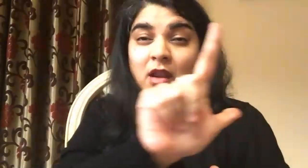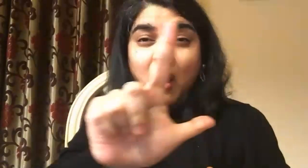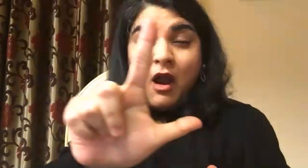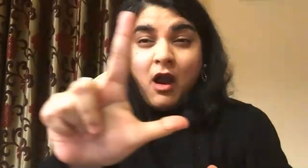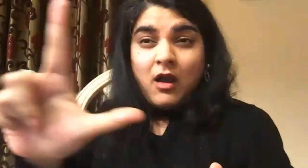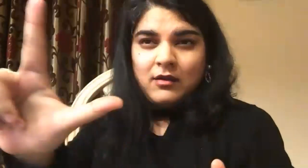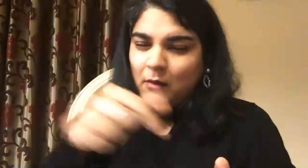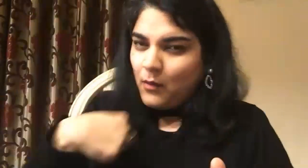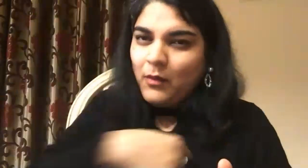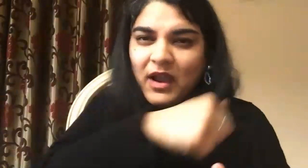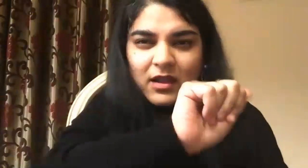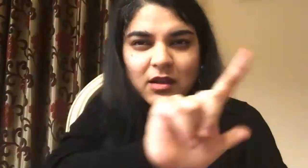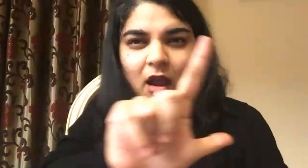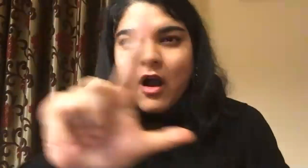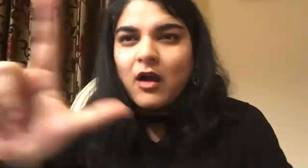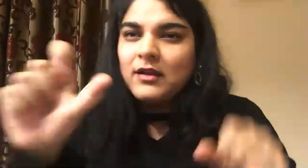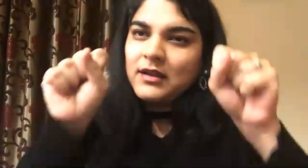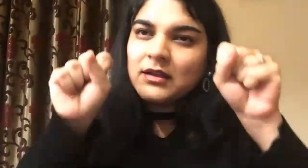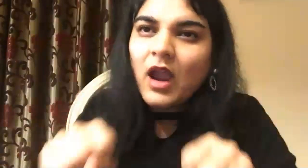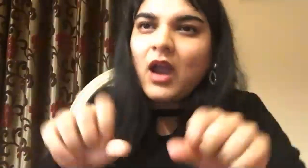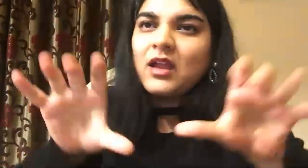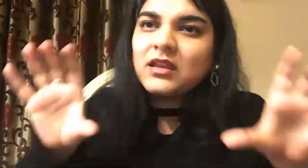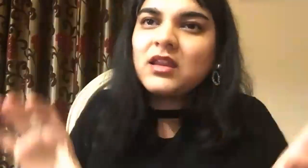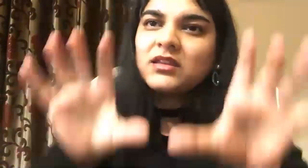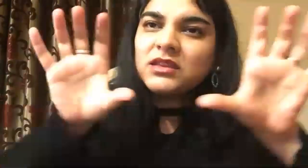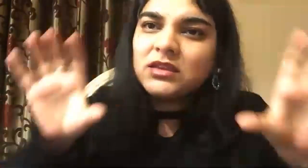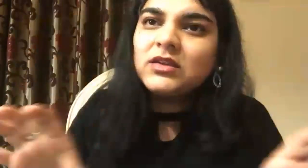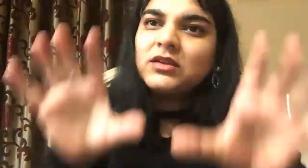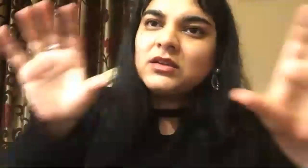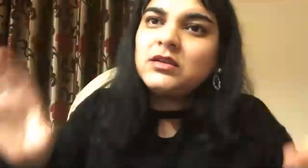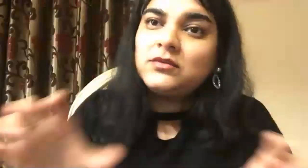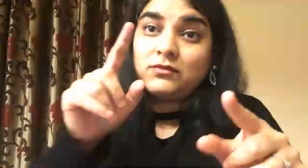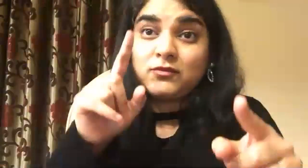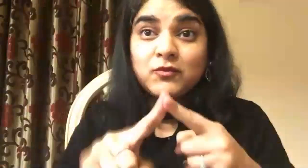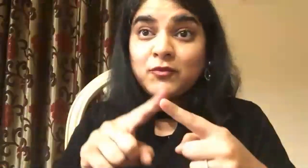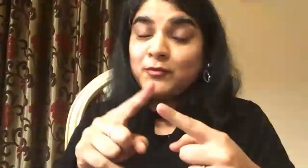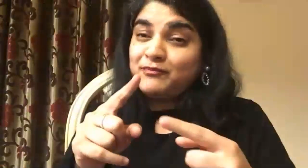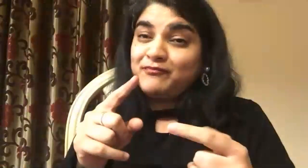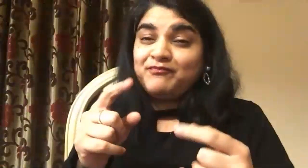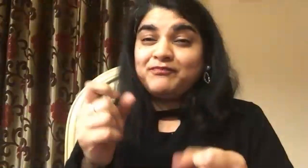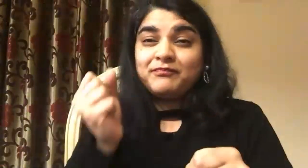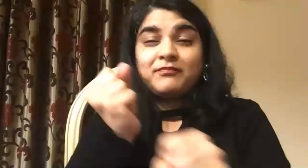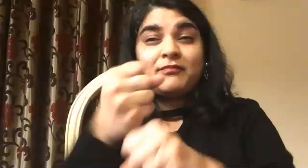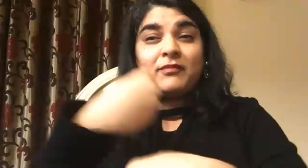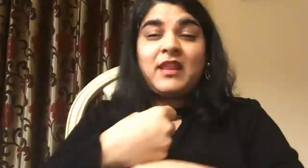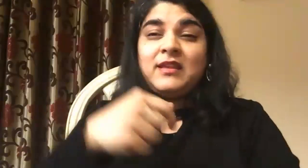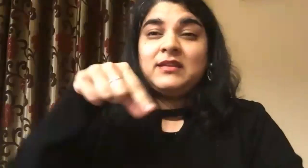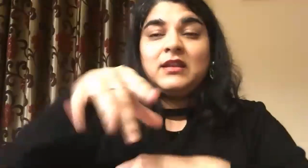Open chat panel. Alt plus H. Share screen. Alt record on this computer left, paren Alt plus R right, paren button.